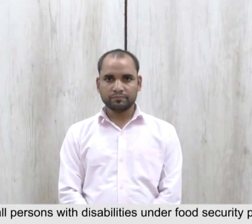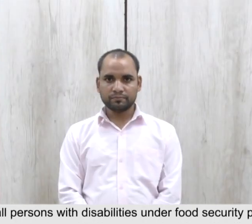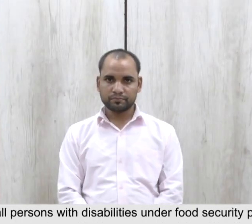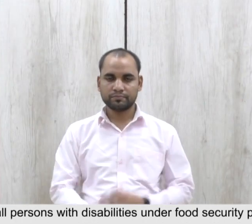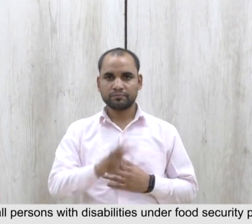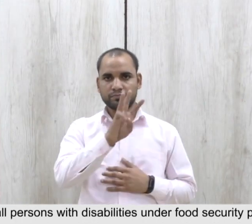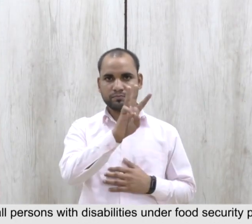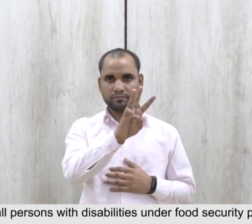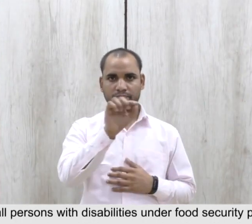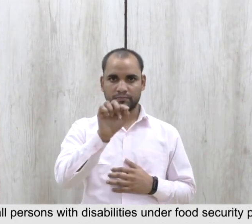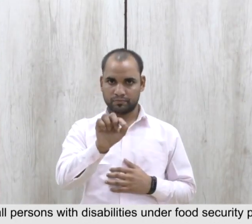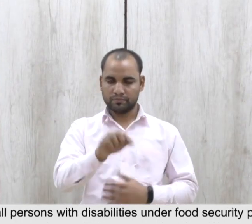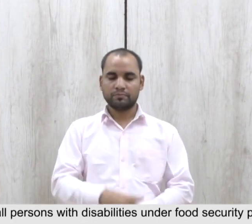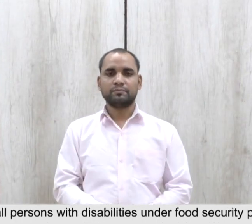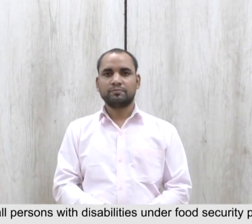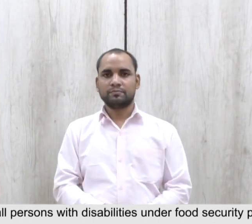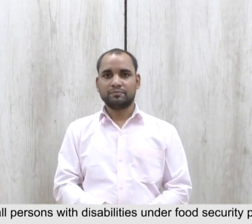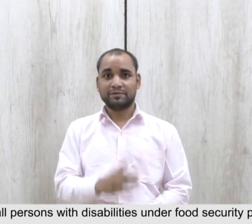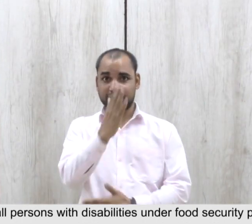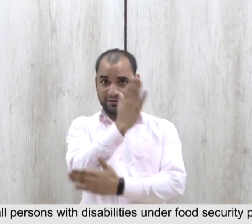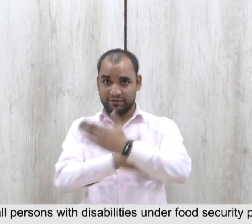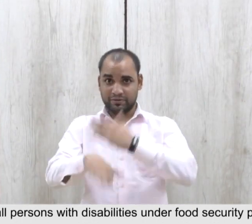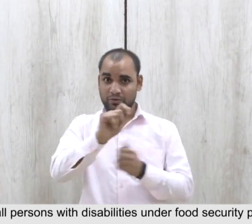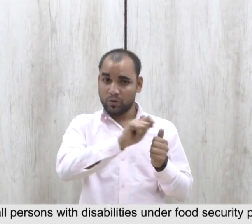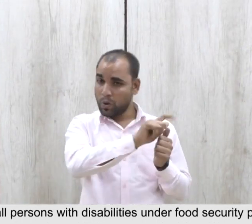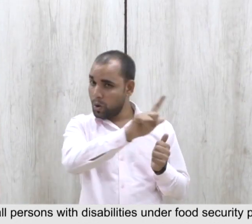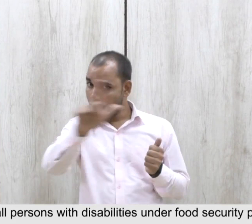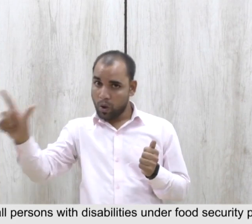Covering all persons with disabilities under food security program.